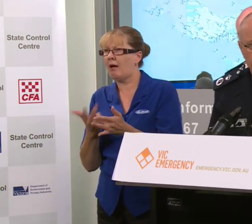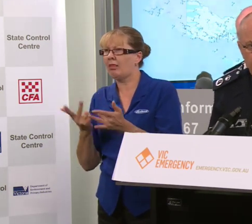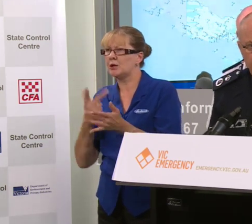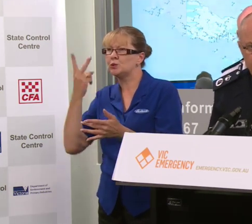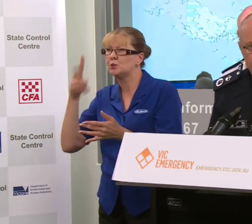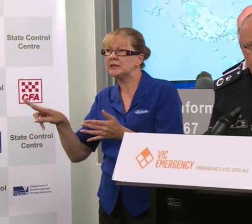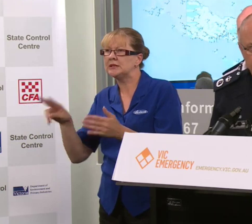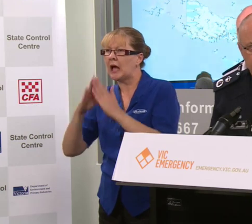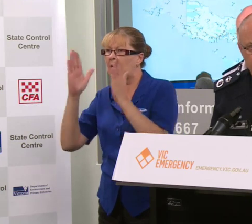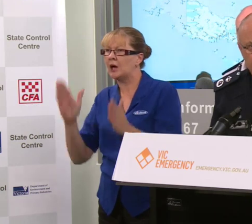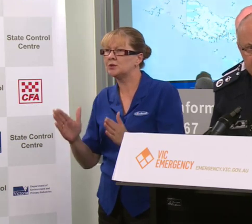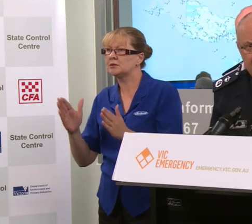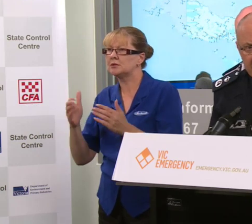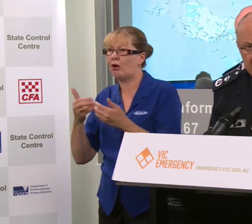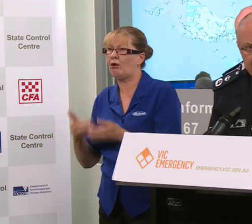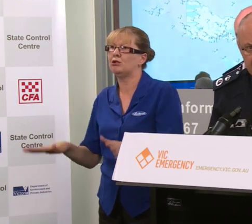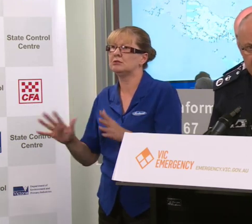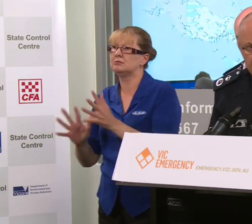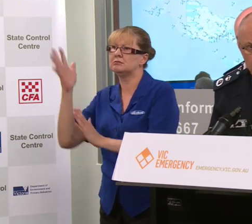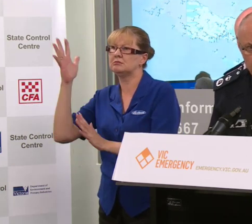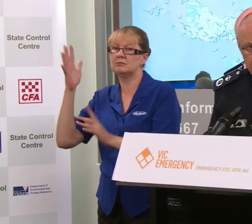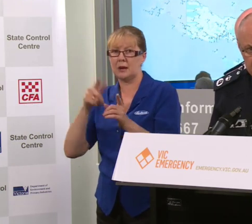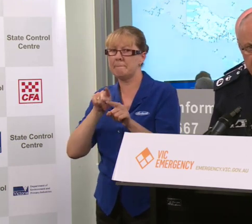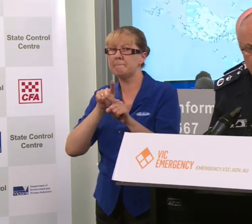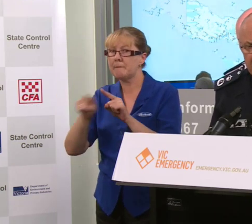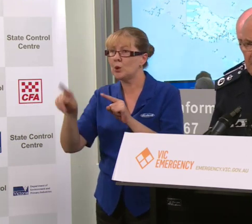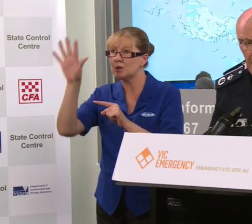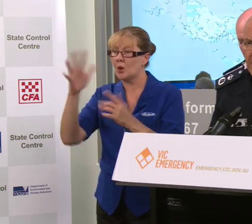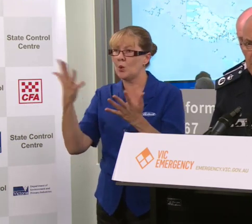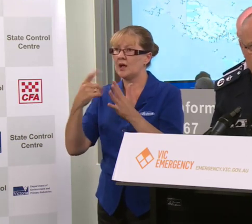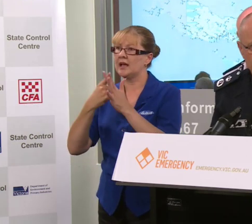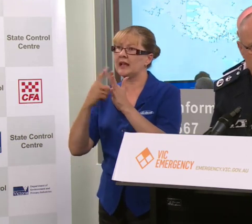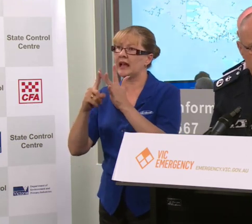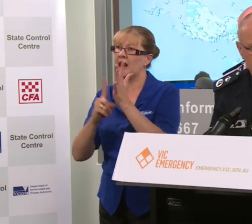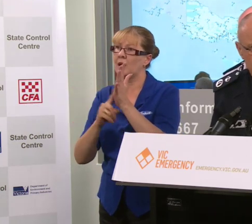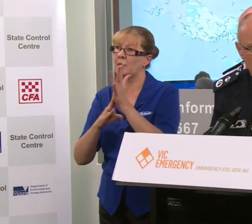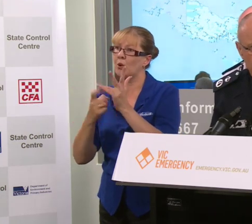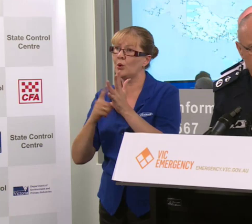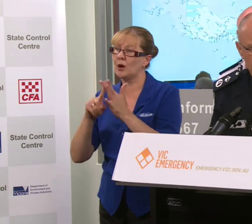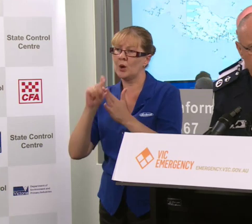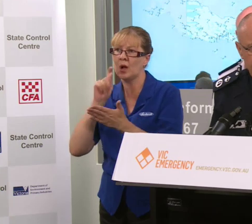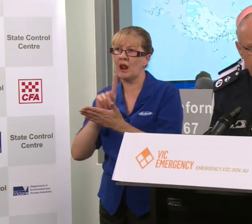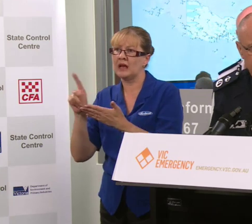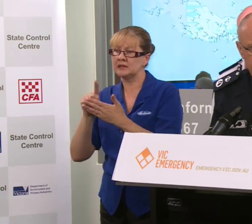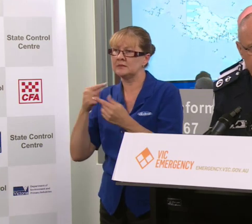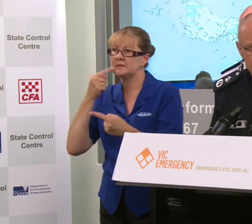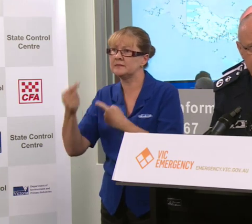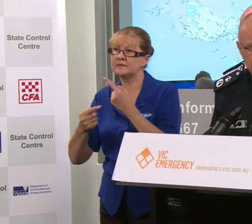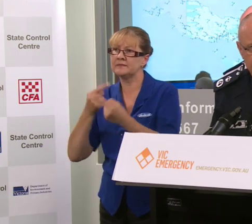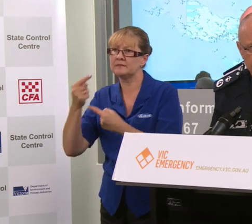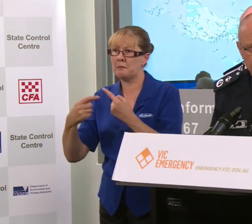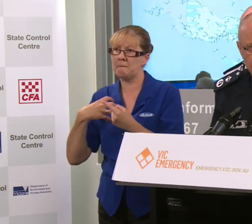Yeah. These are mainly in the Kilmore area, so we'll be able to provide some more advice on that